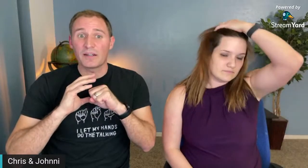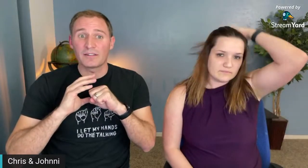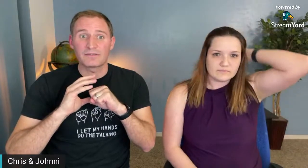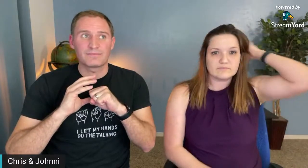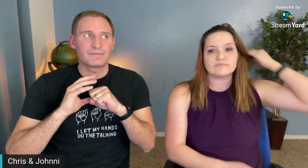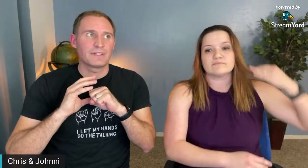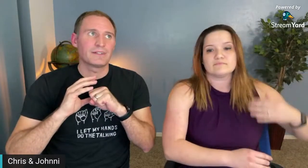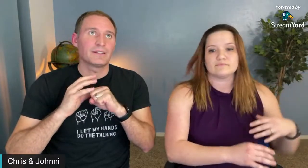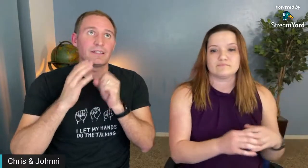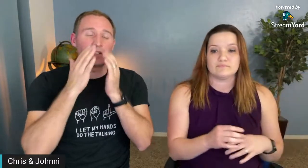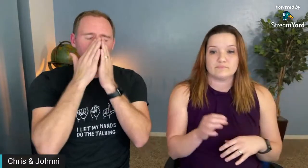about